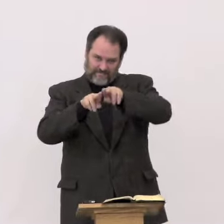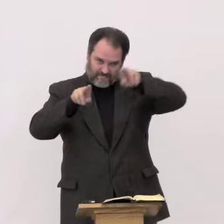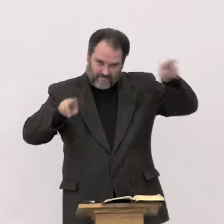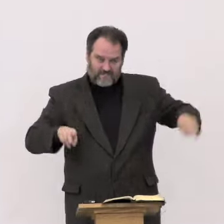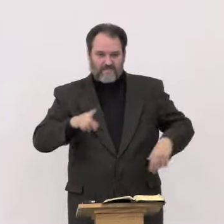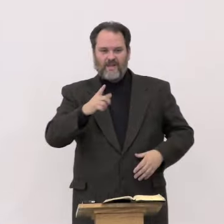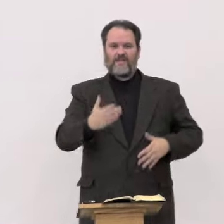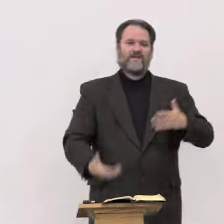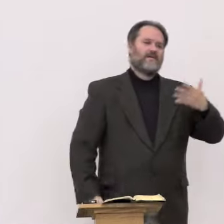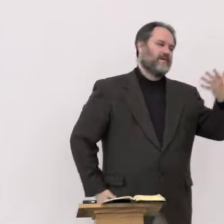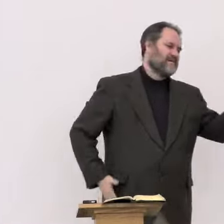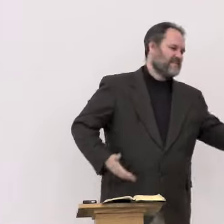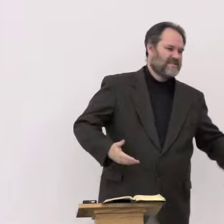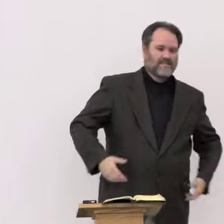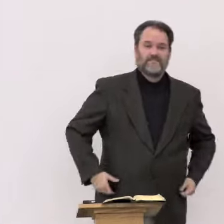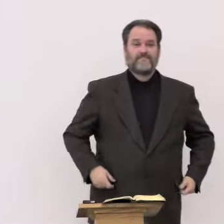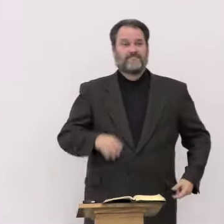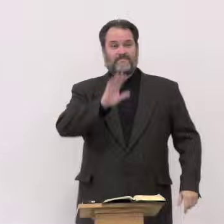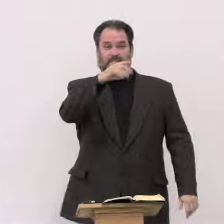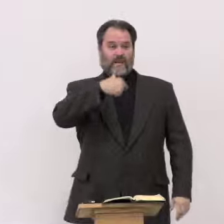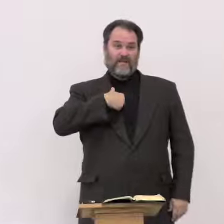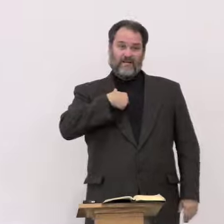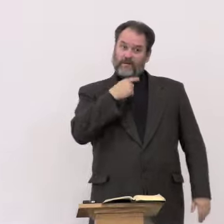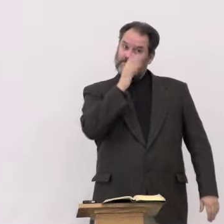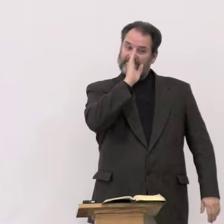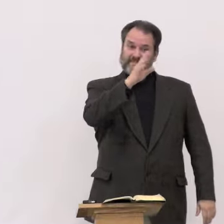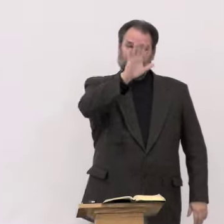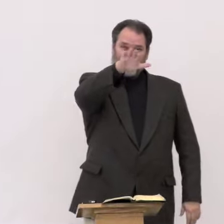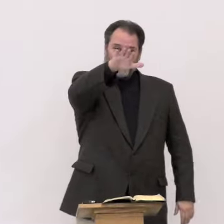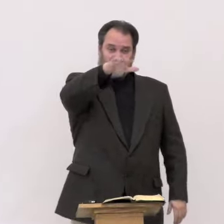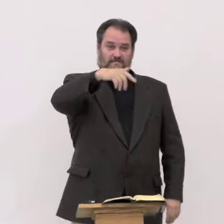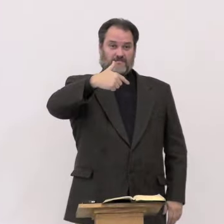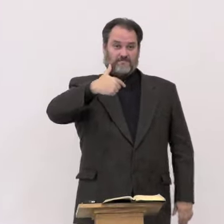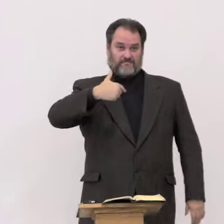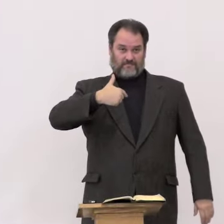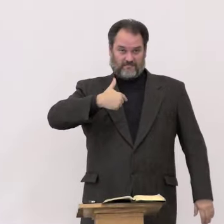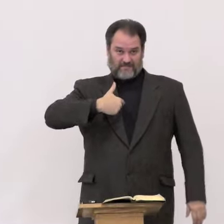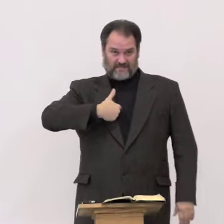You're a Christian and you're sleeping with someone for marriage.